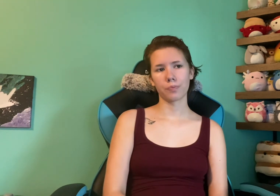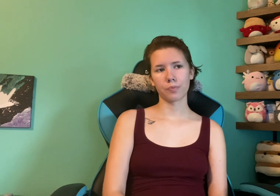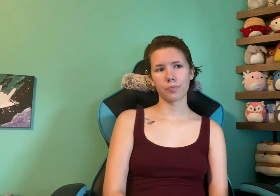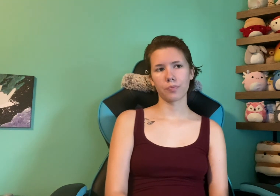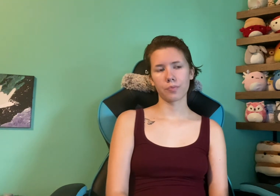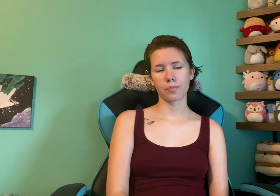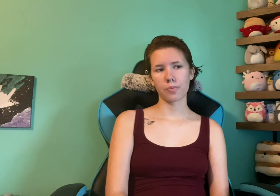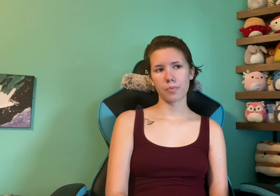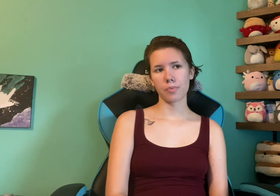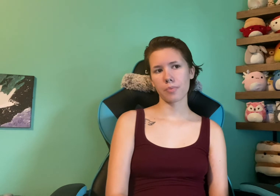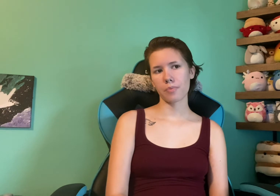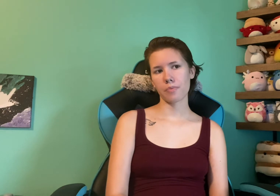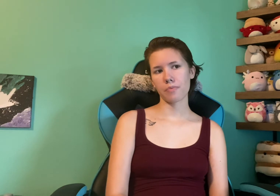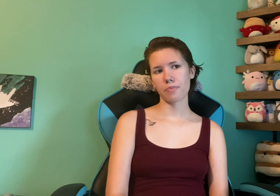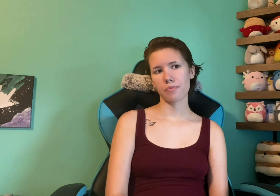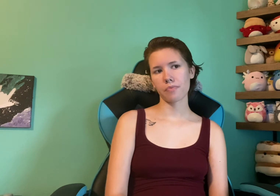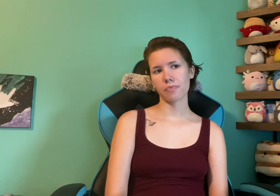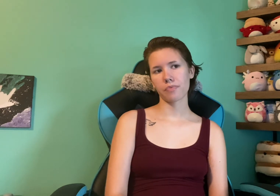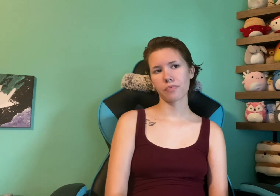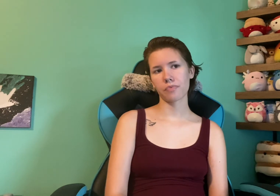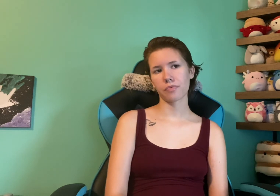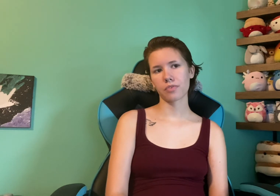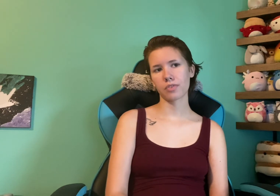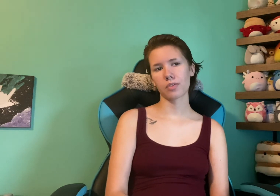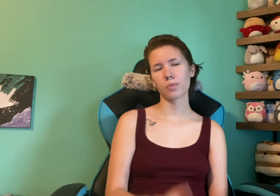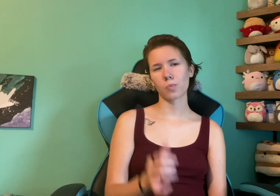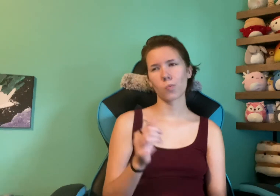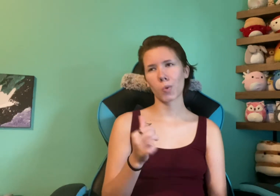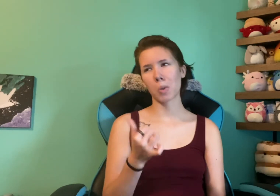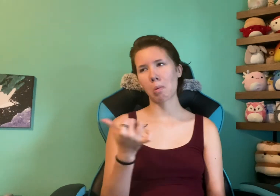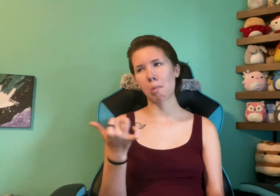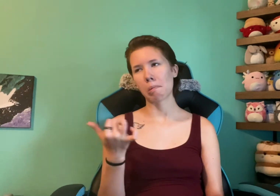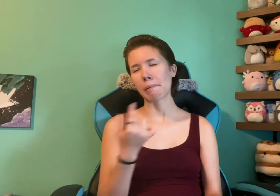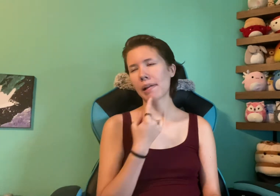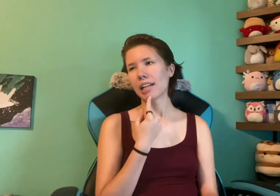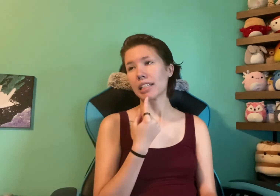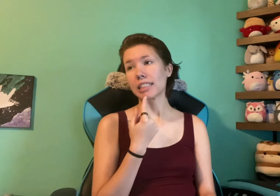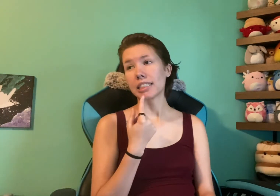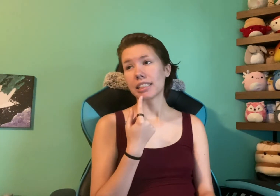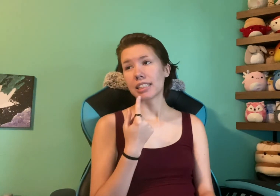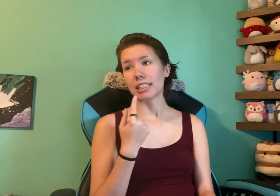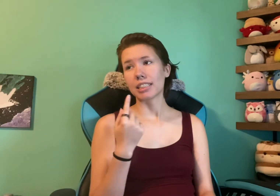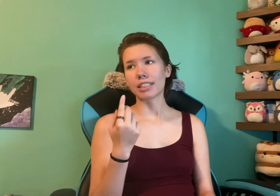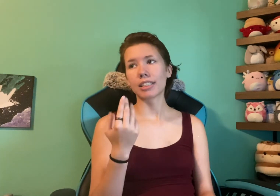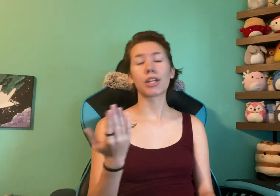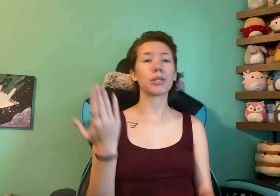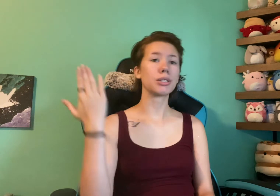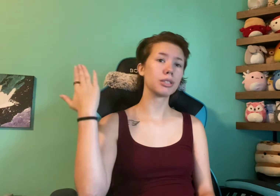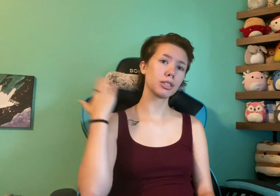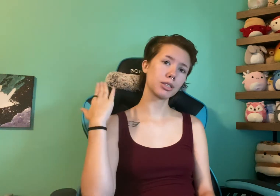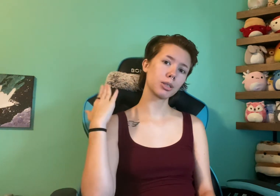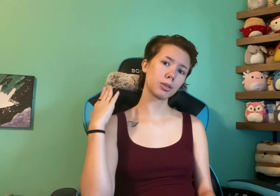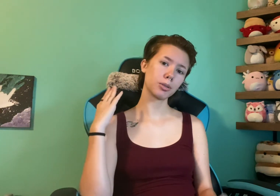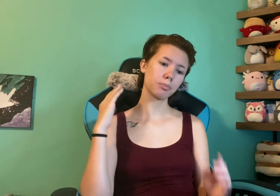So let's see what the other ones. They used to be closer together. It doesn't say that in